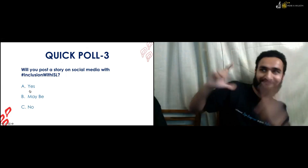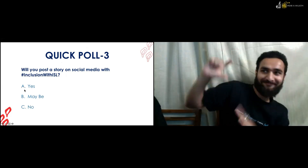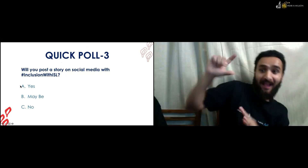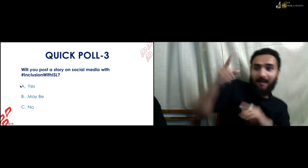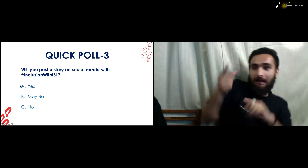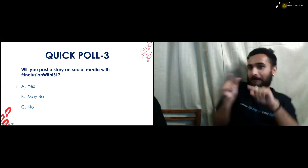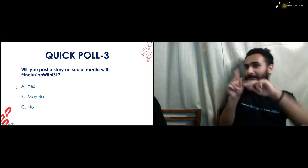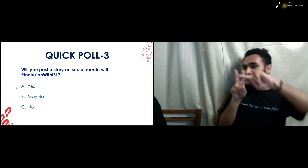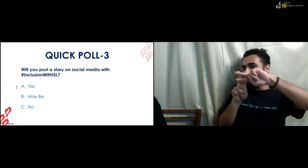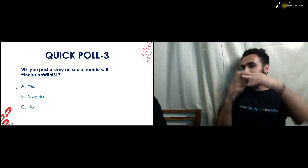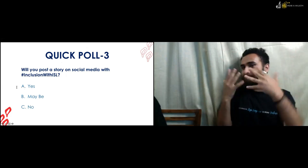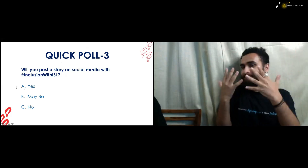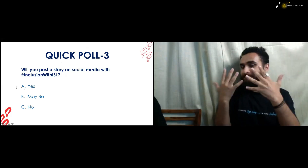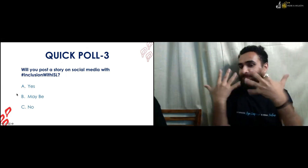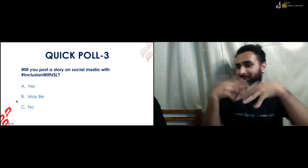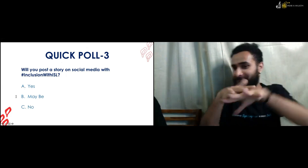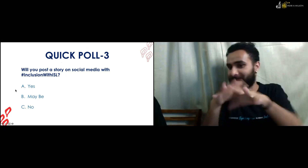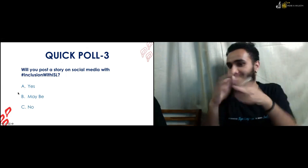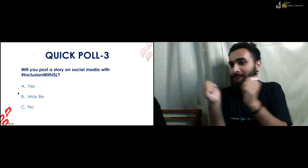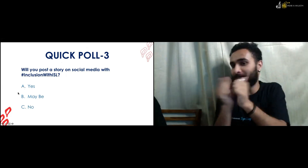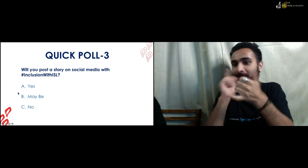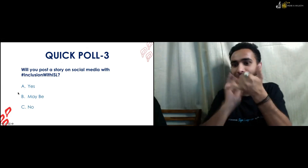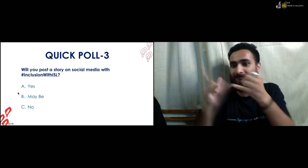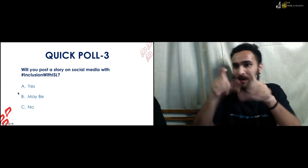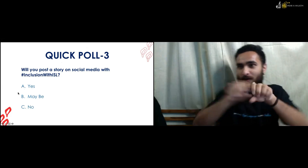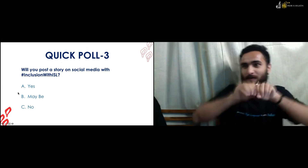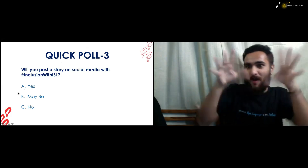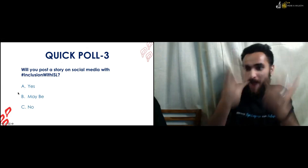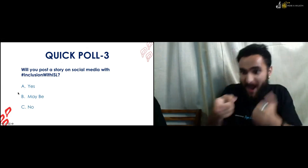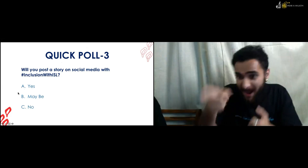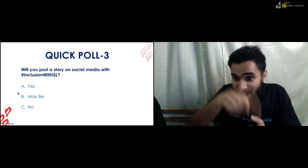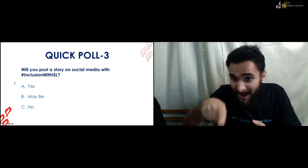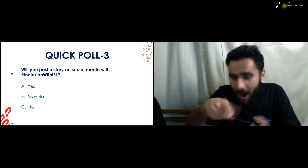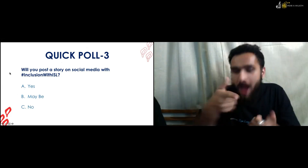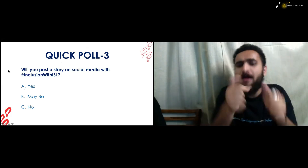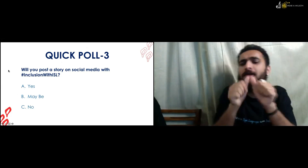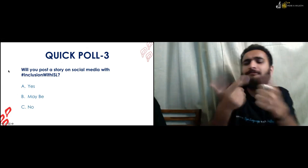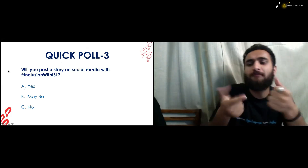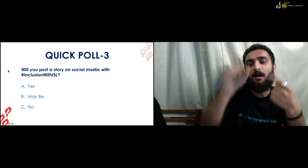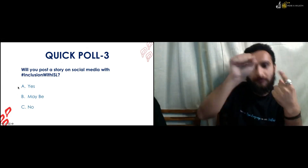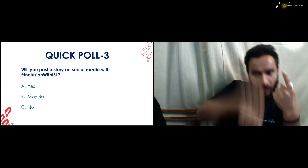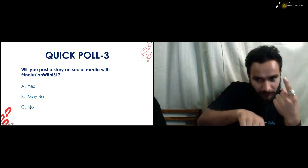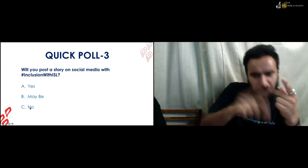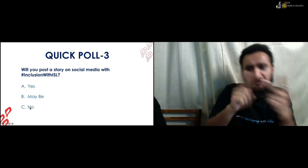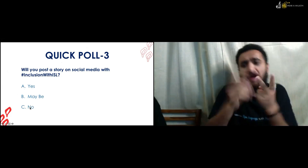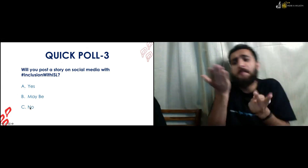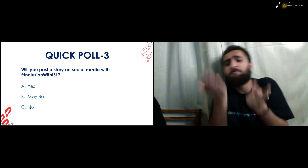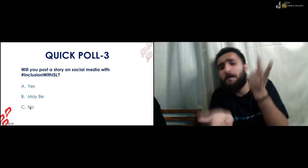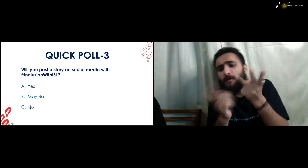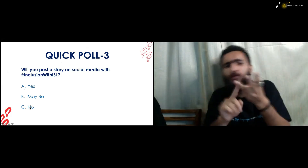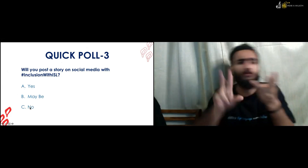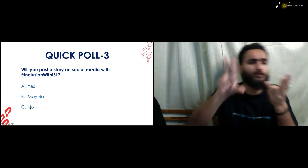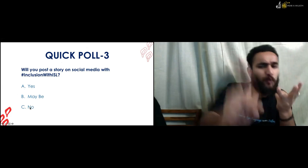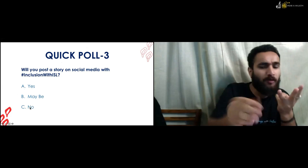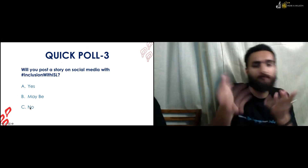ISL campaign. So the whole campaign inclusion with ISL. Will you post a story on